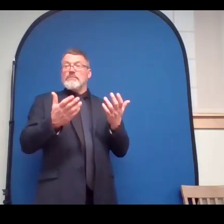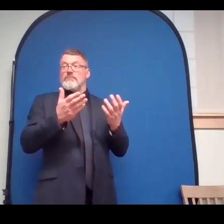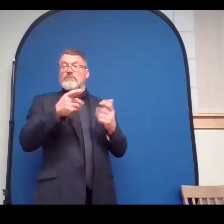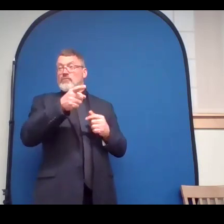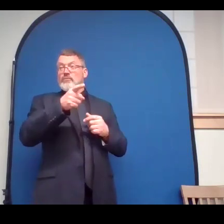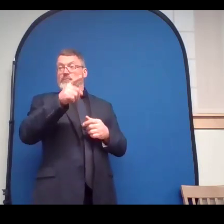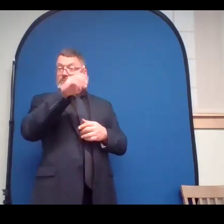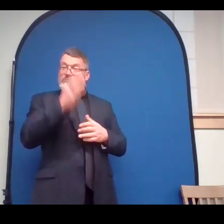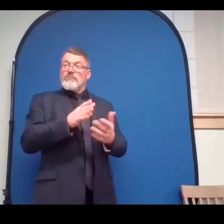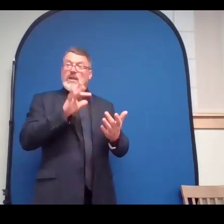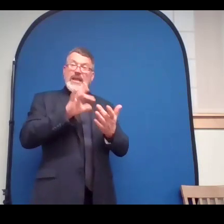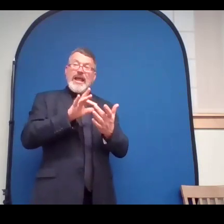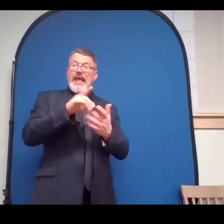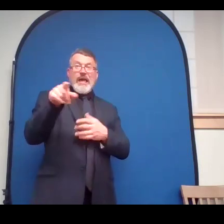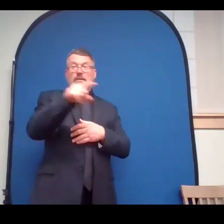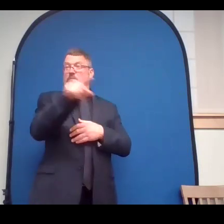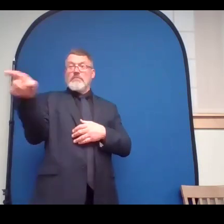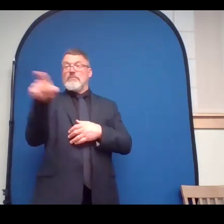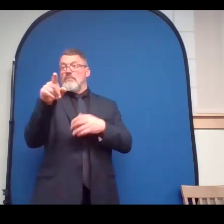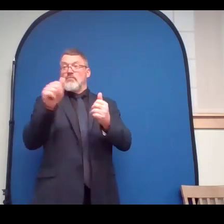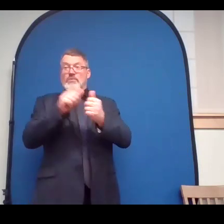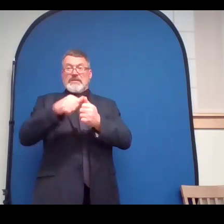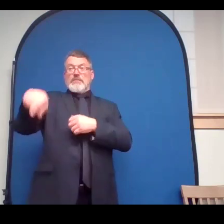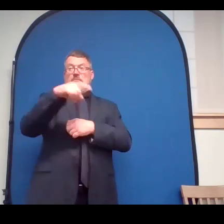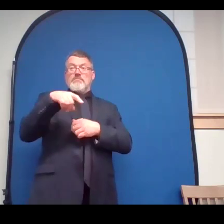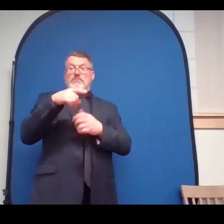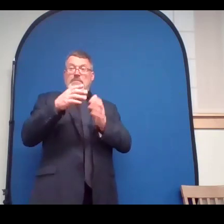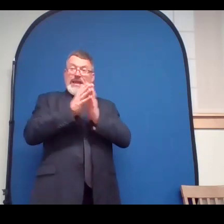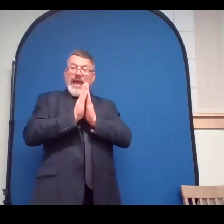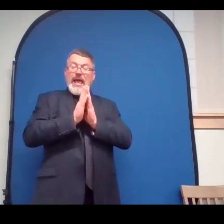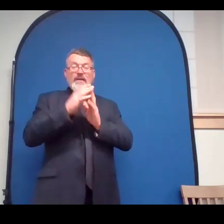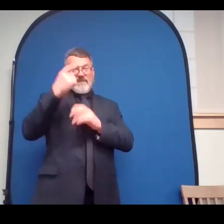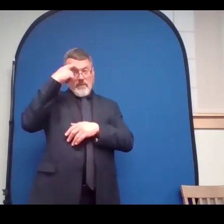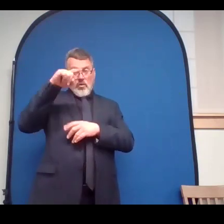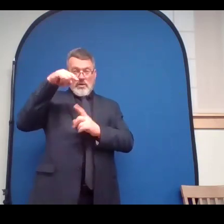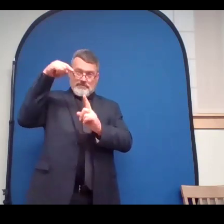and talked about that and requested that it be done. No.